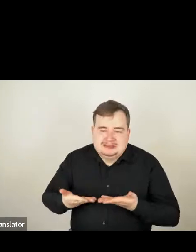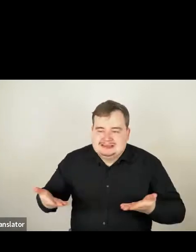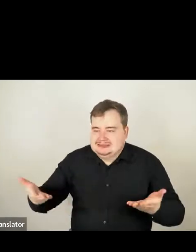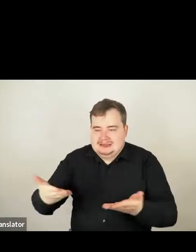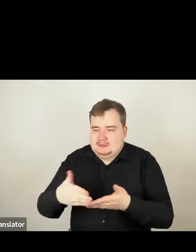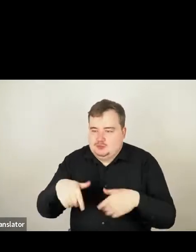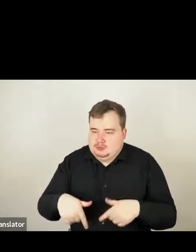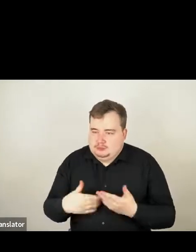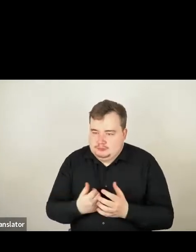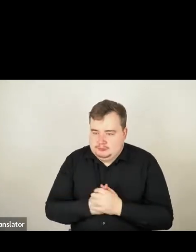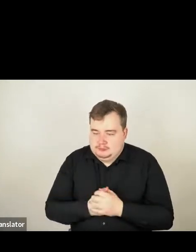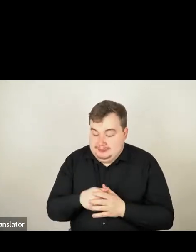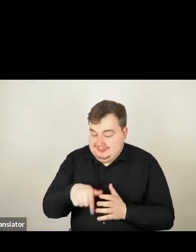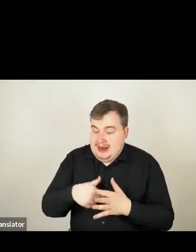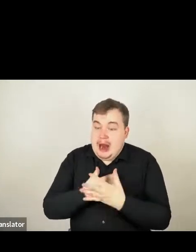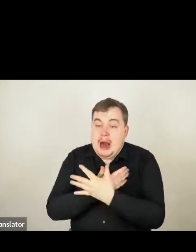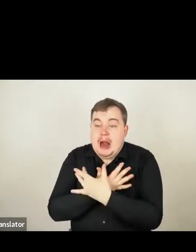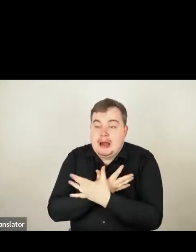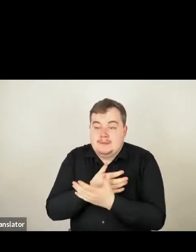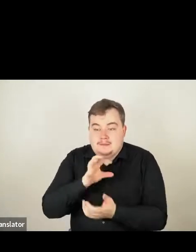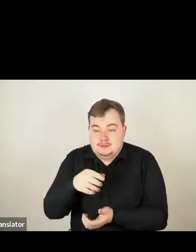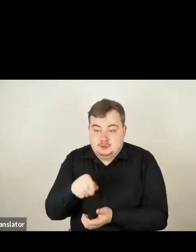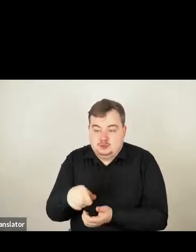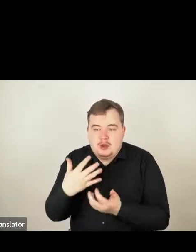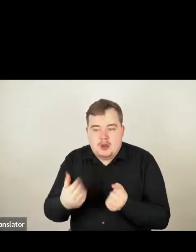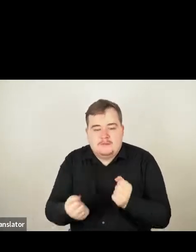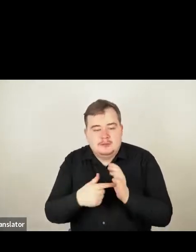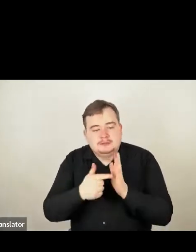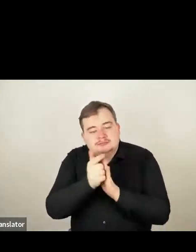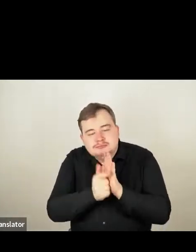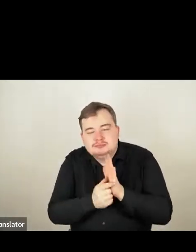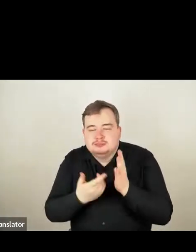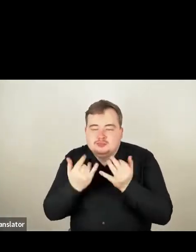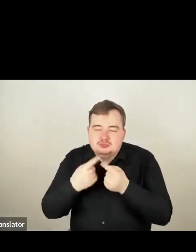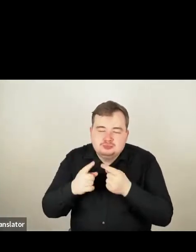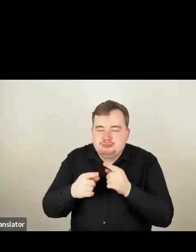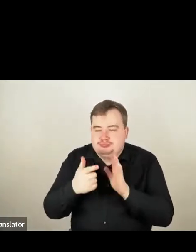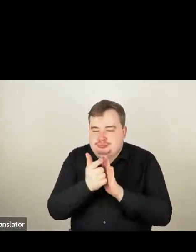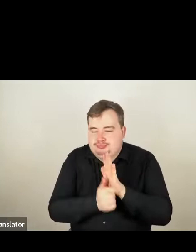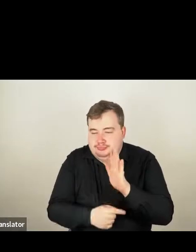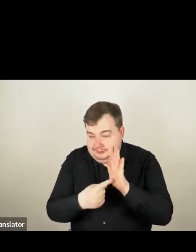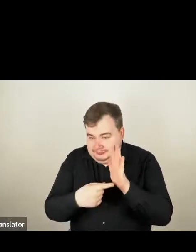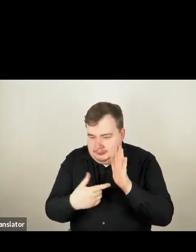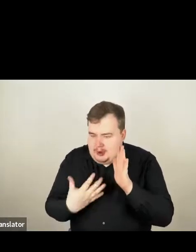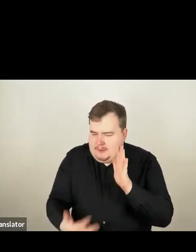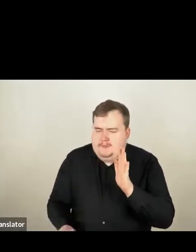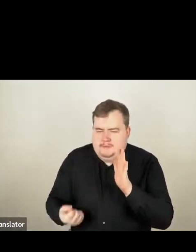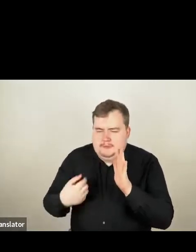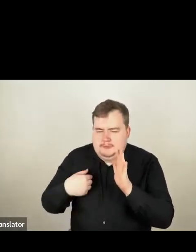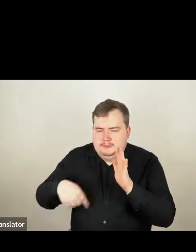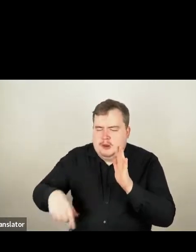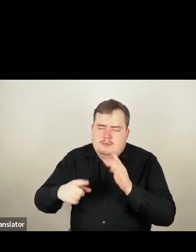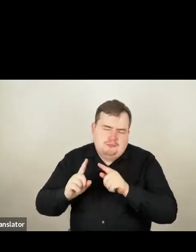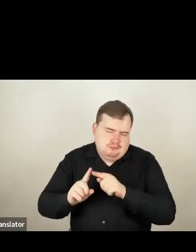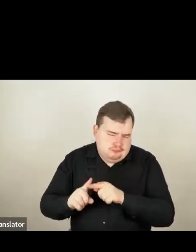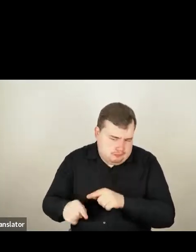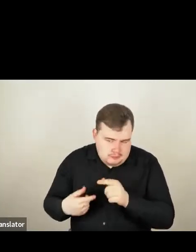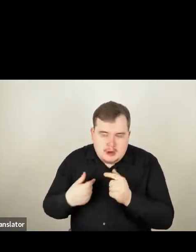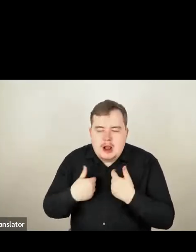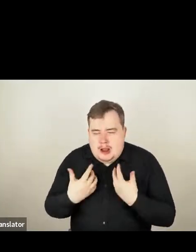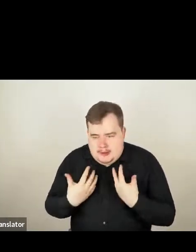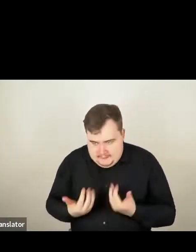Albania do has a code of conduct and we have mechanisms to address it concretely with measures and